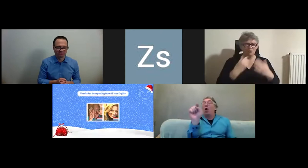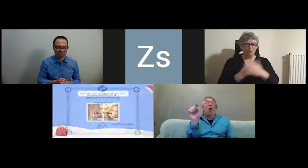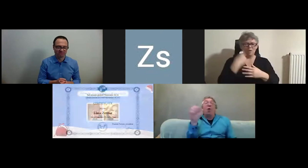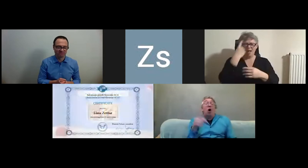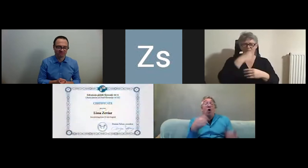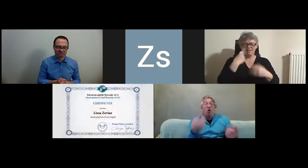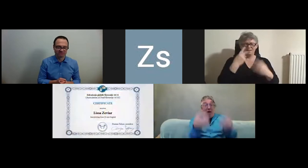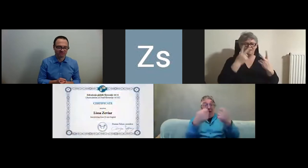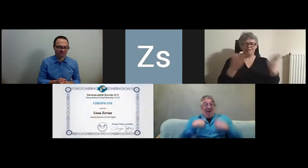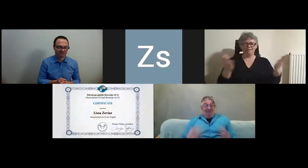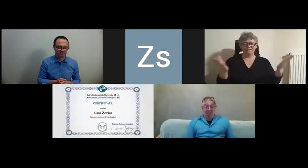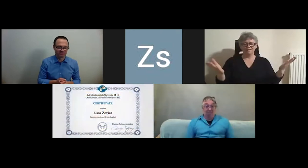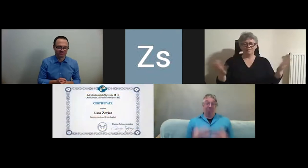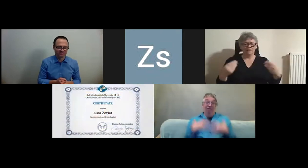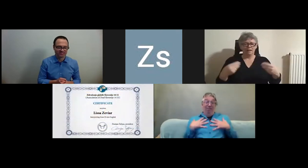old faces.